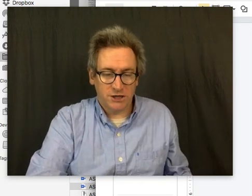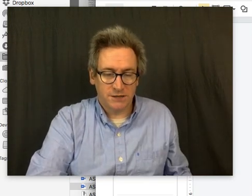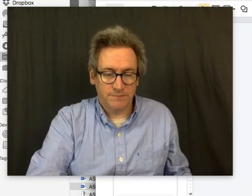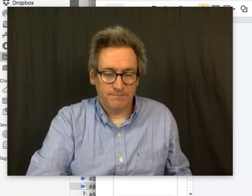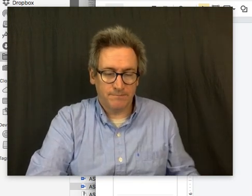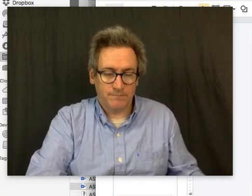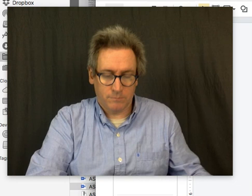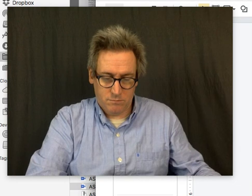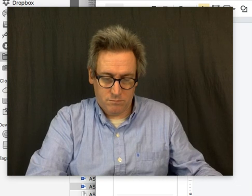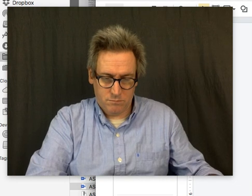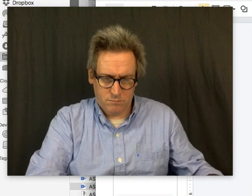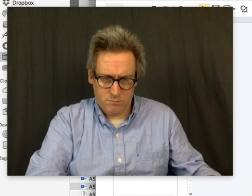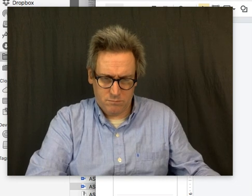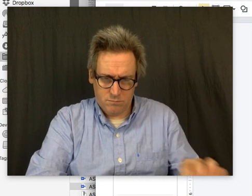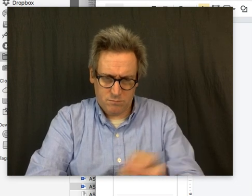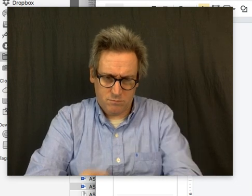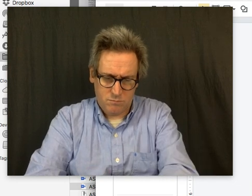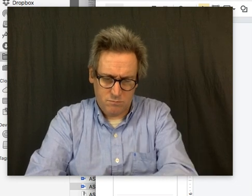Courageous.